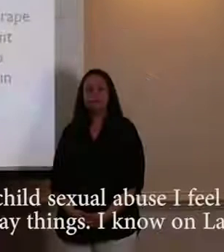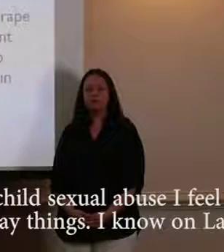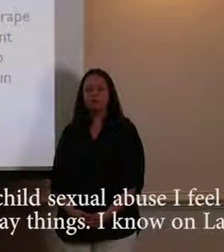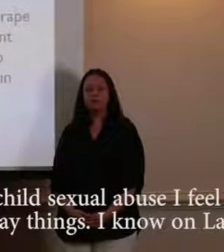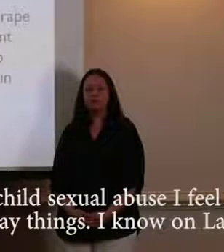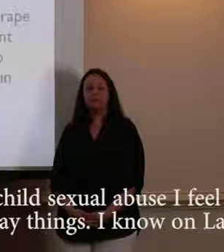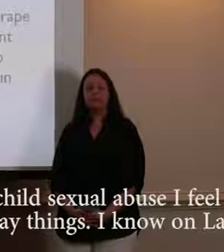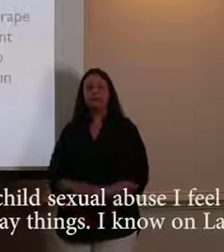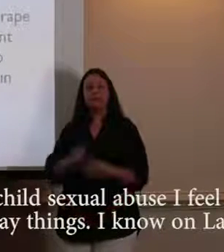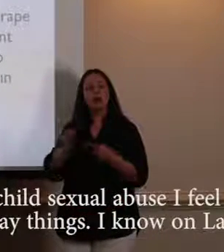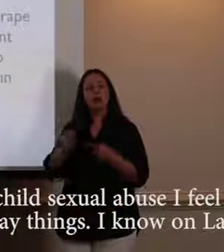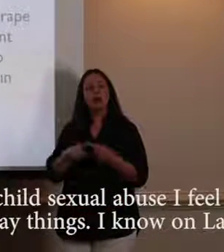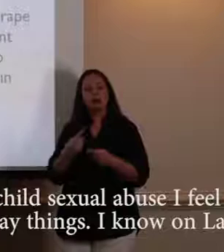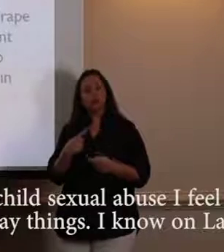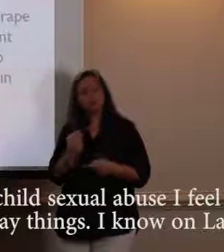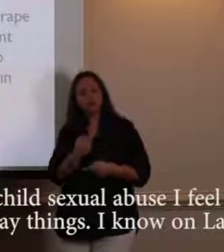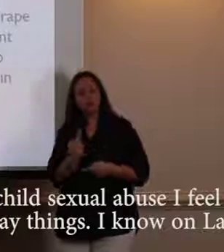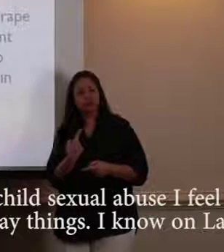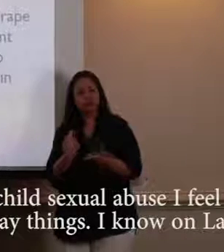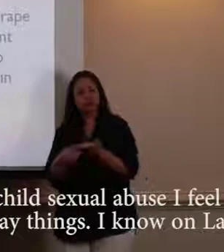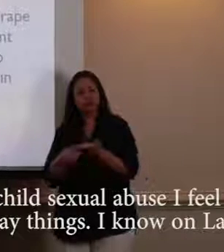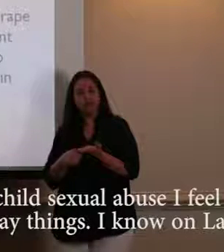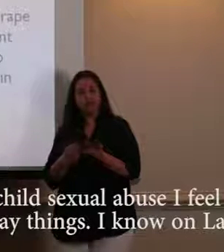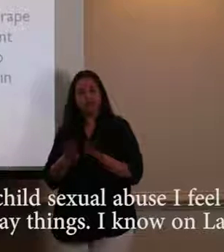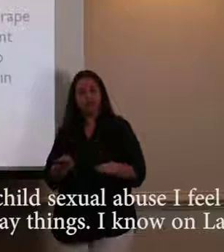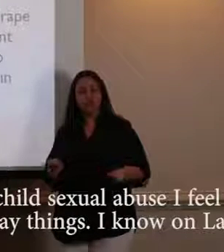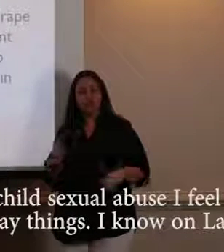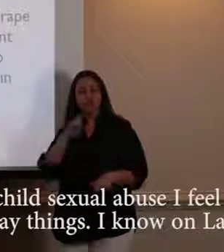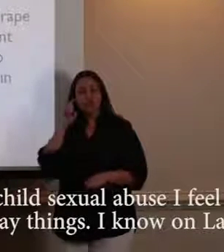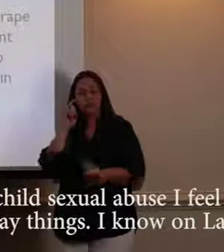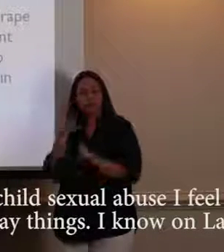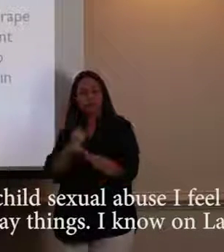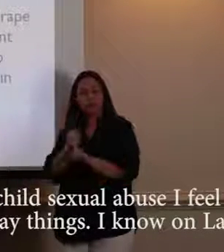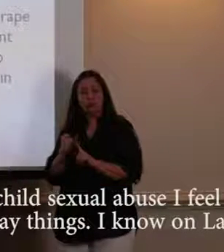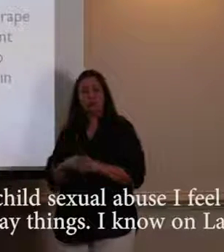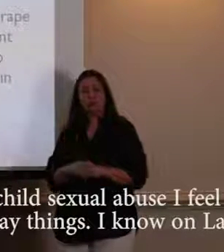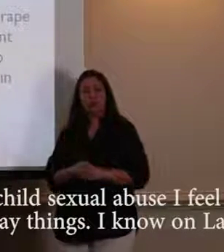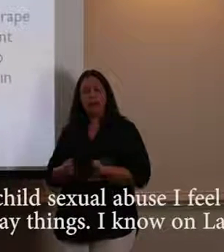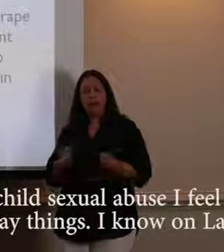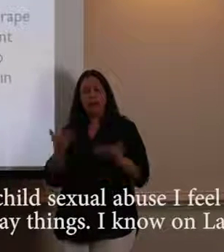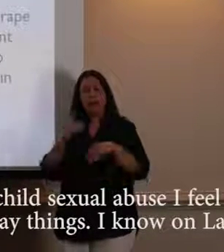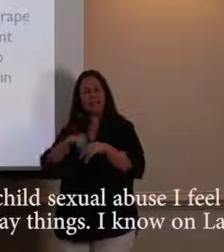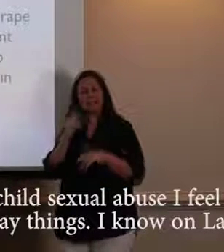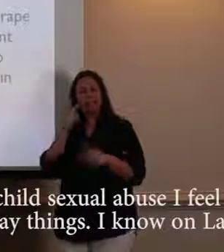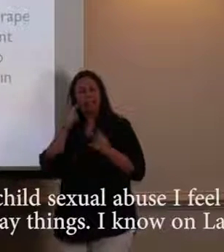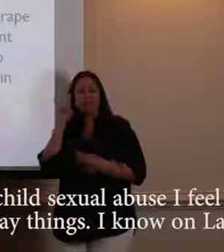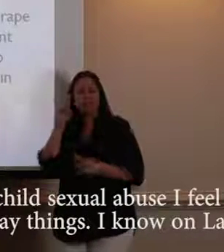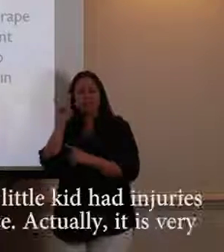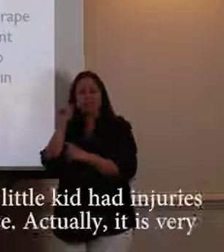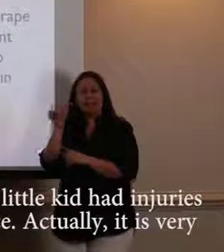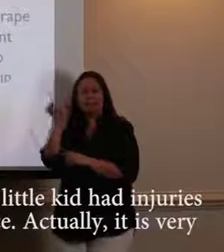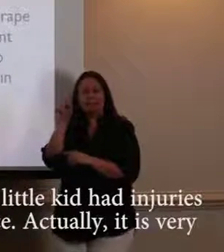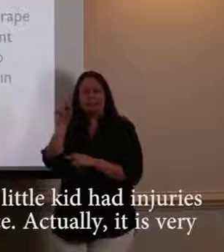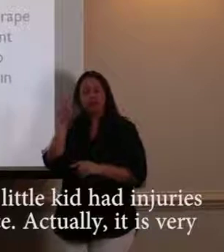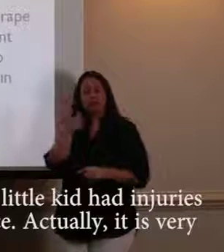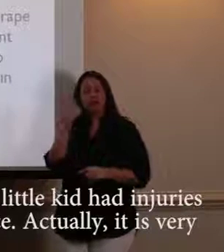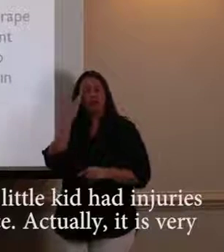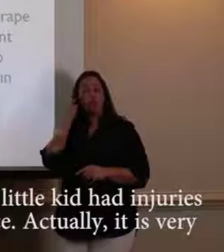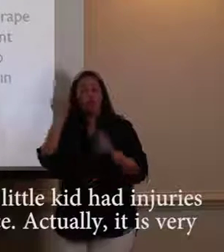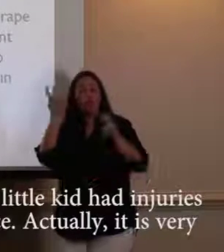So when we're talking about child sexual abuse, I feel like a lot of times the media will say things, I know on Law and Order they'll say, oh, when the